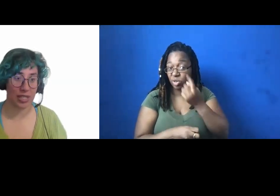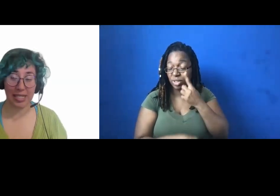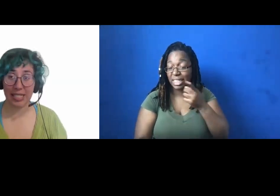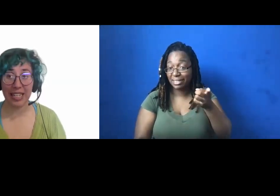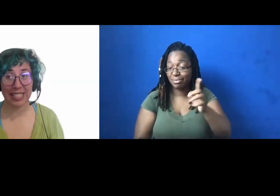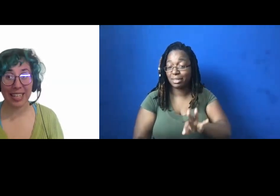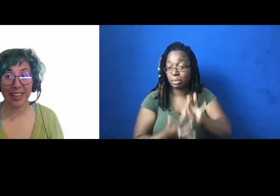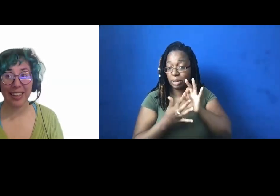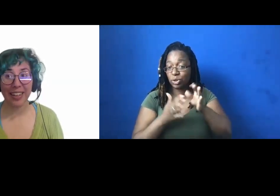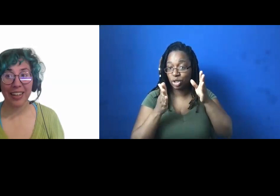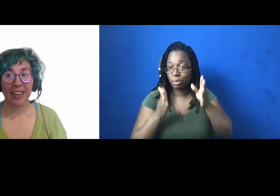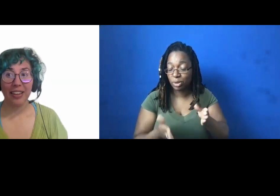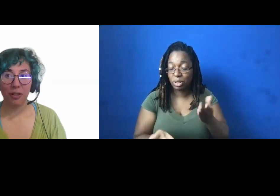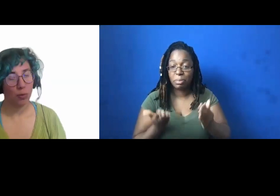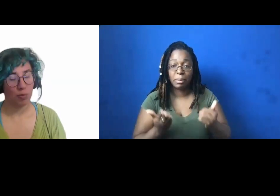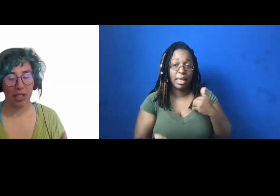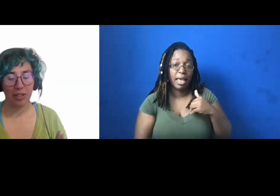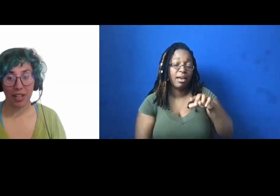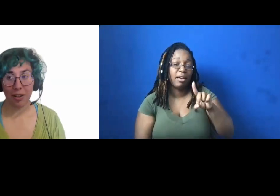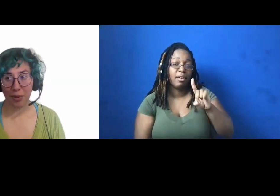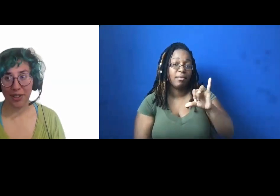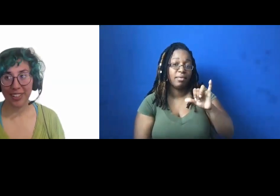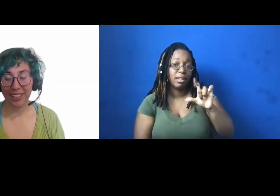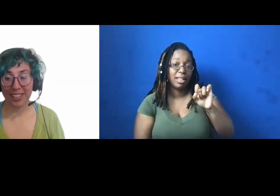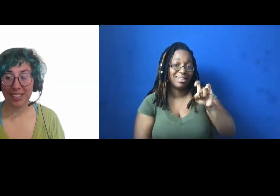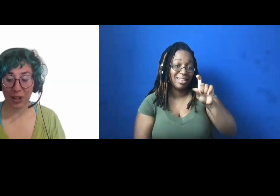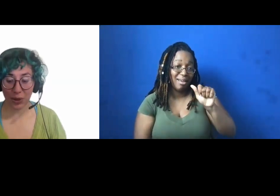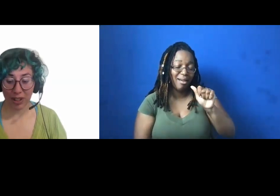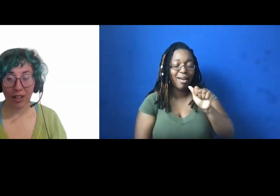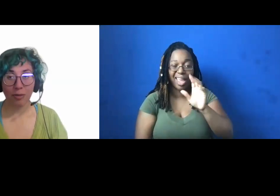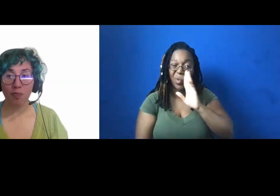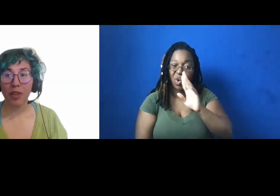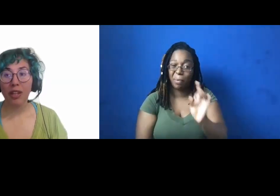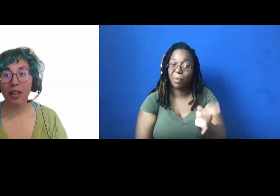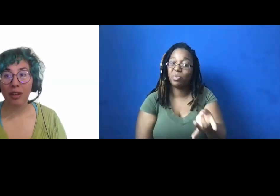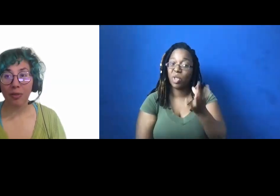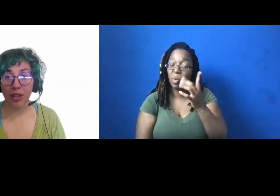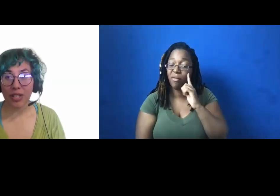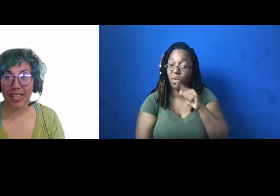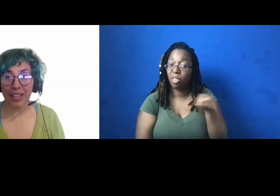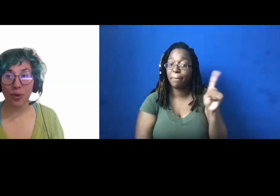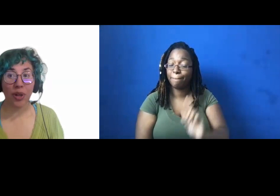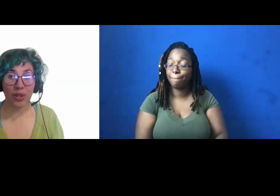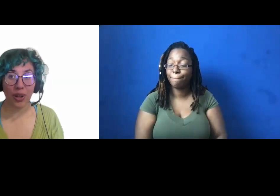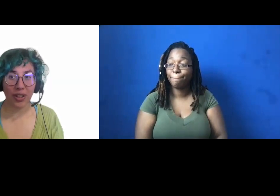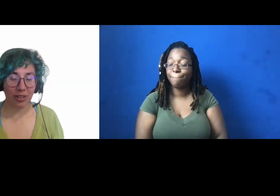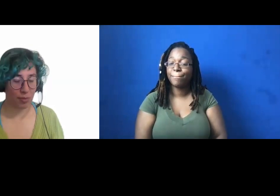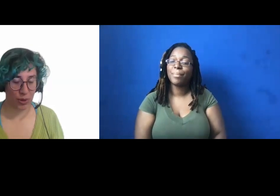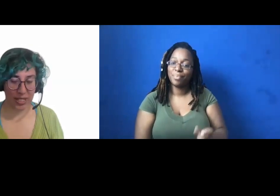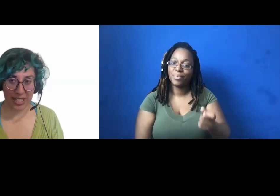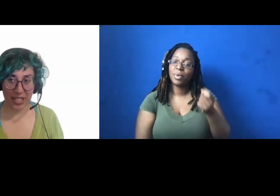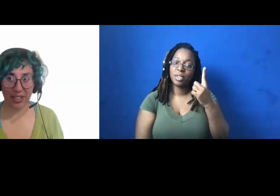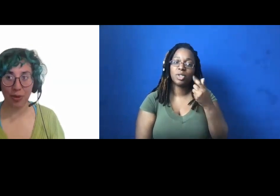who is dyslexic. It would be terrible. So we